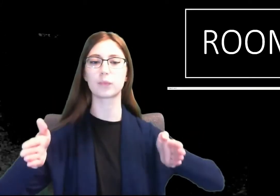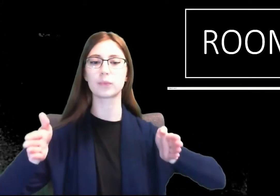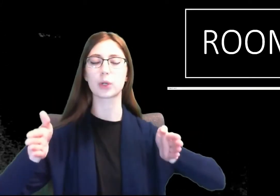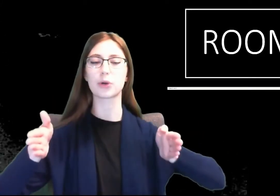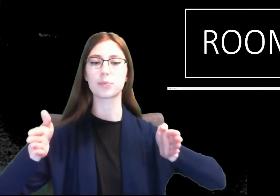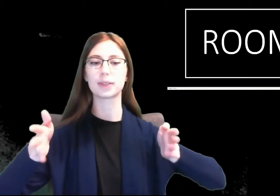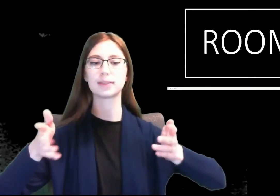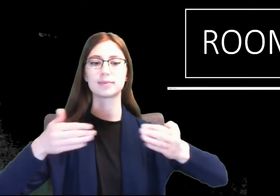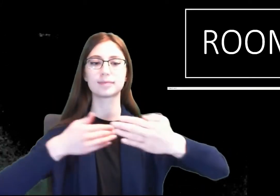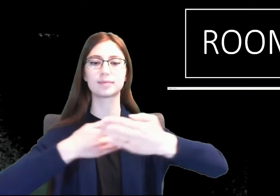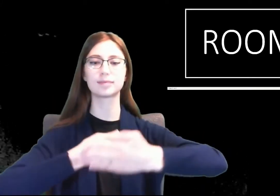Room.